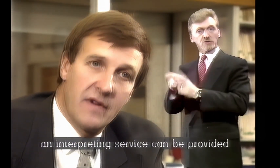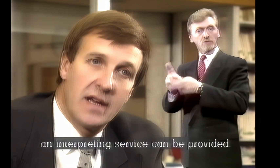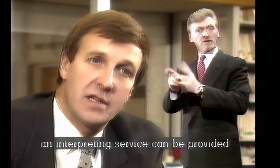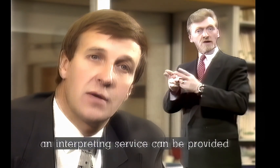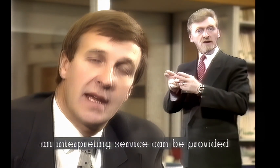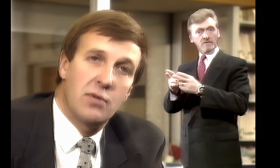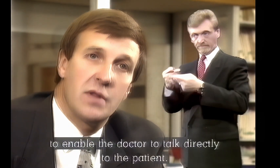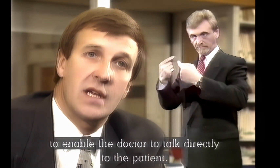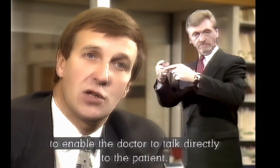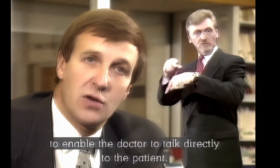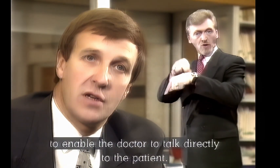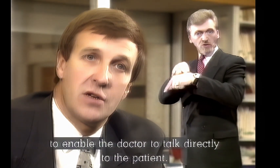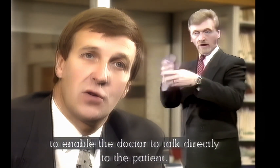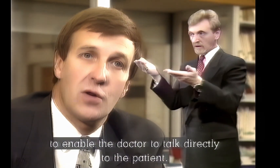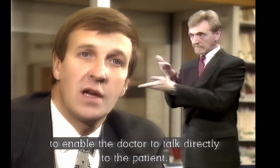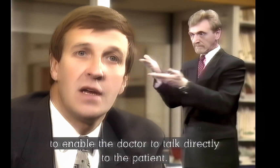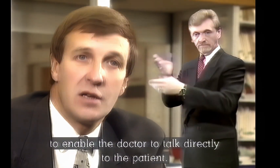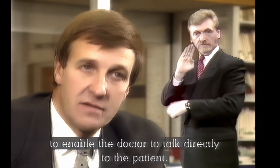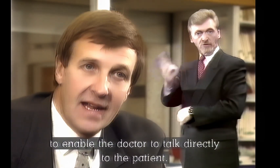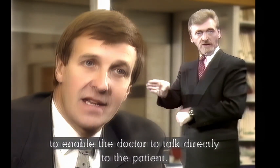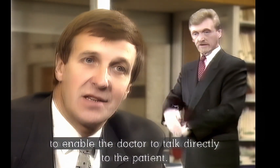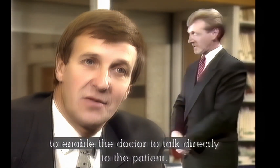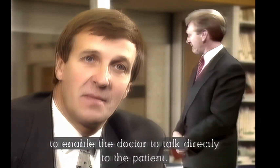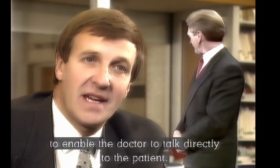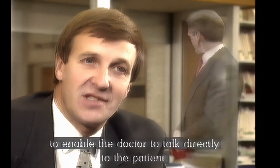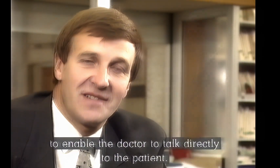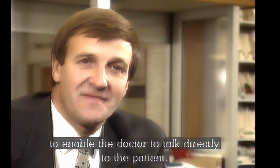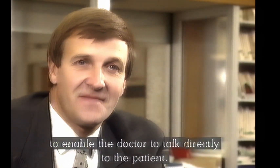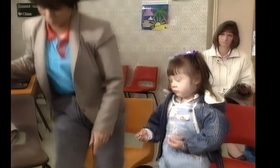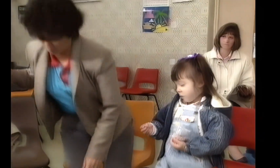provided to enable the doctor to talk directly to the patient.